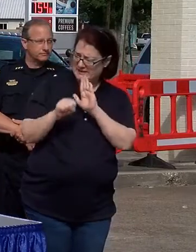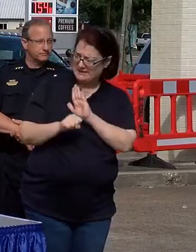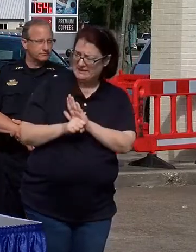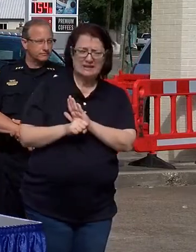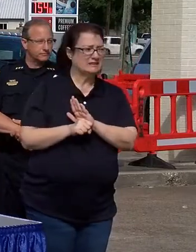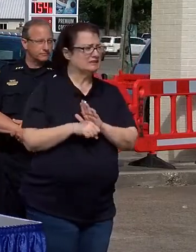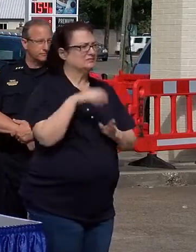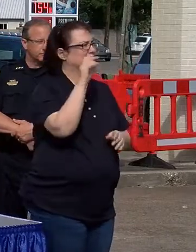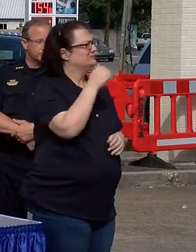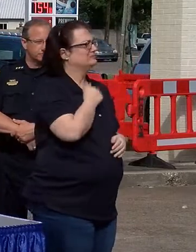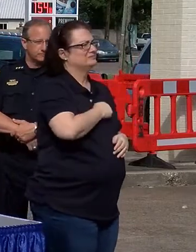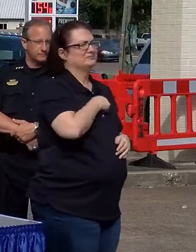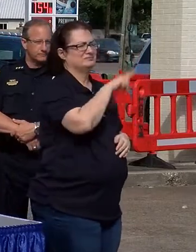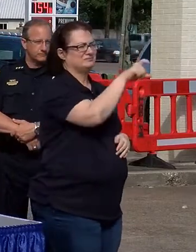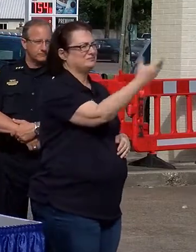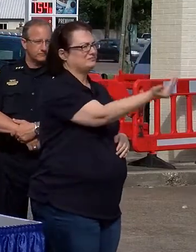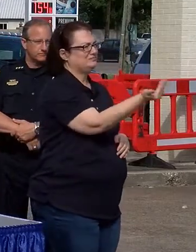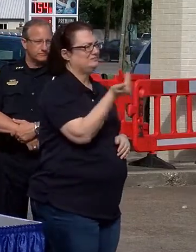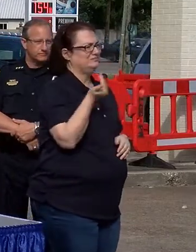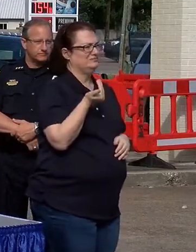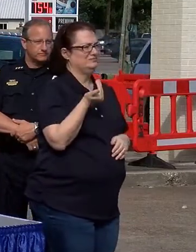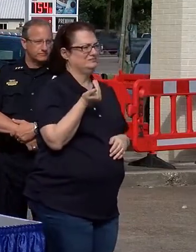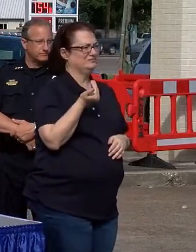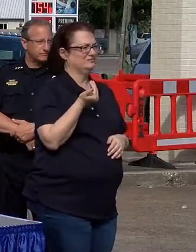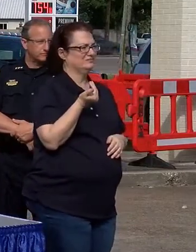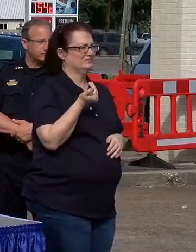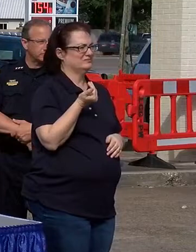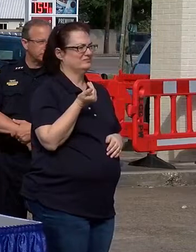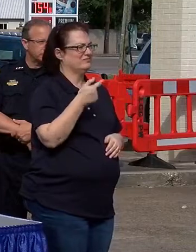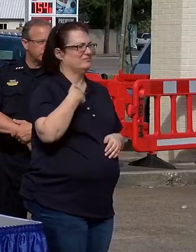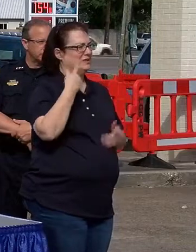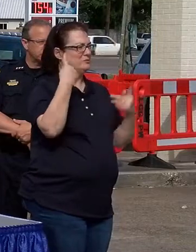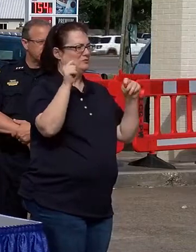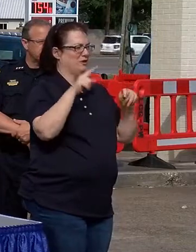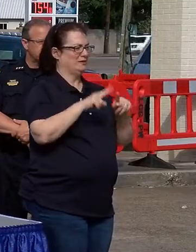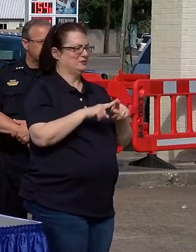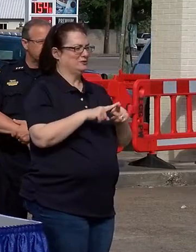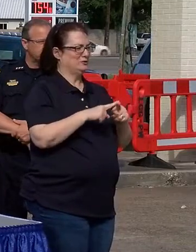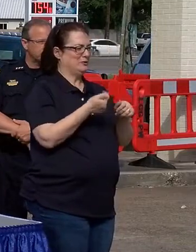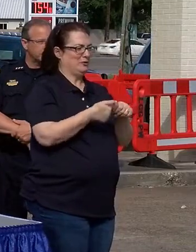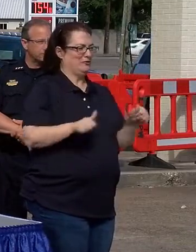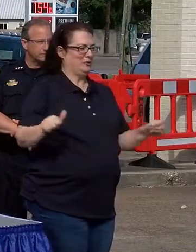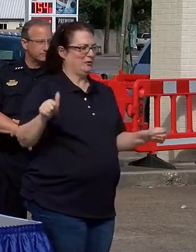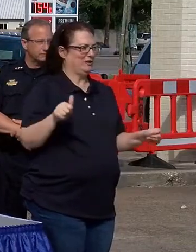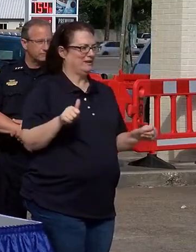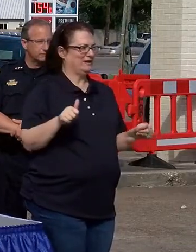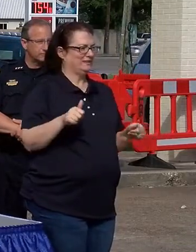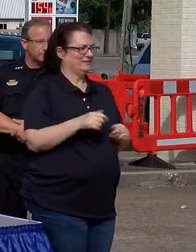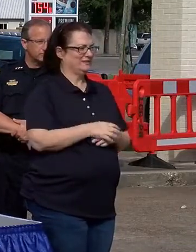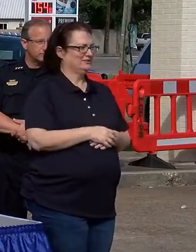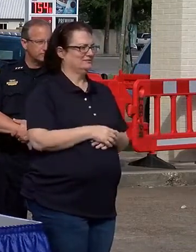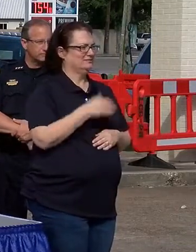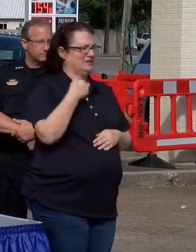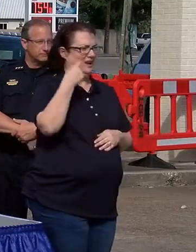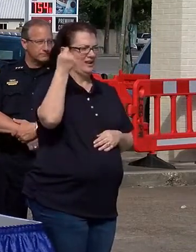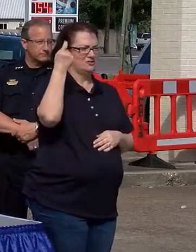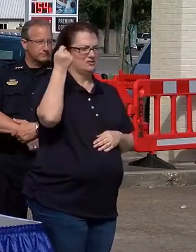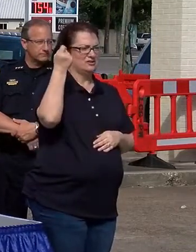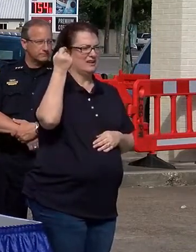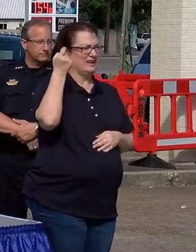you guys should go ahead. I'm sorry, with this Christian. Can you step up a little bit? I can't. I'm trying to observe my social distance. That's okay. Here. Just step up where we can hear. So I understand